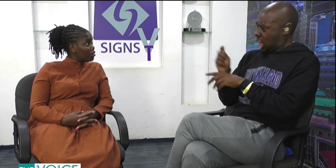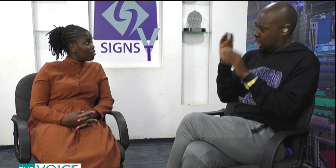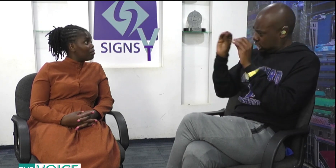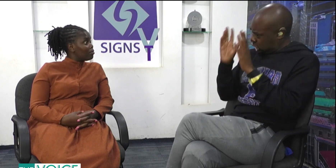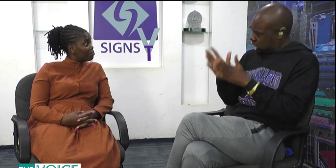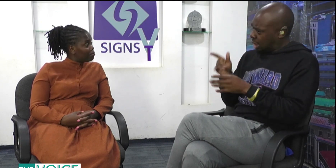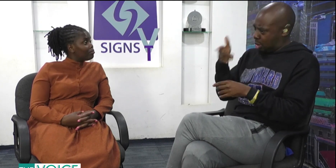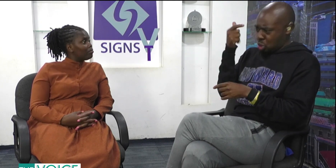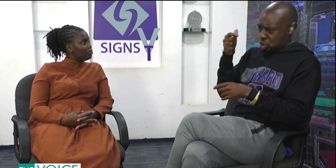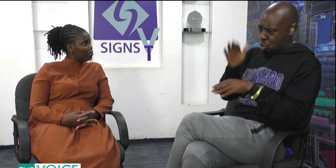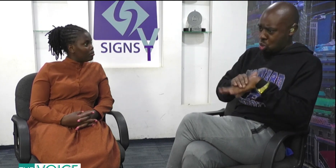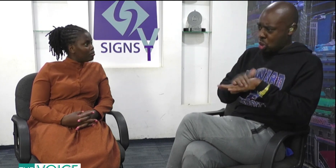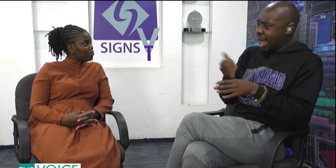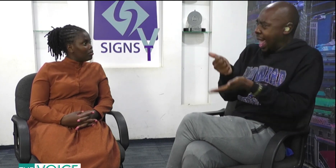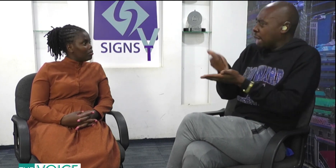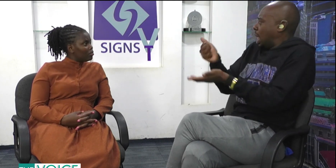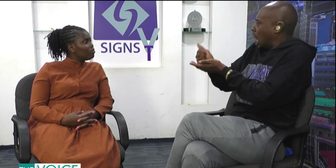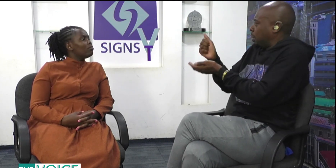She asked me to join teaching.